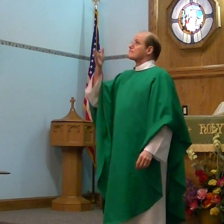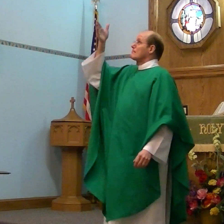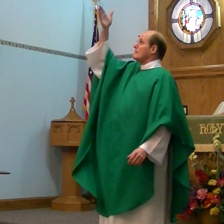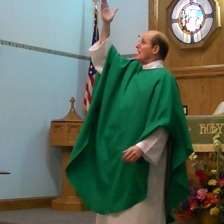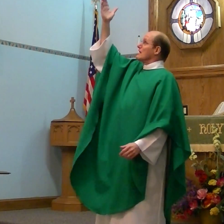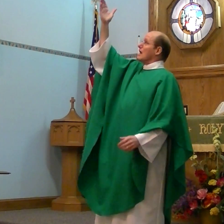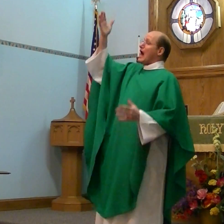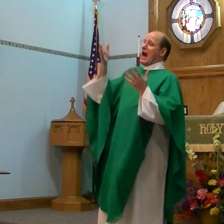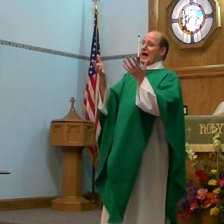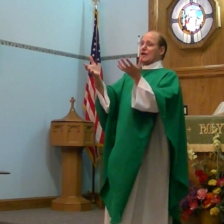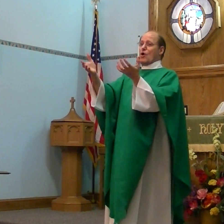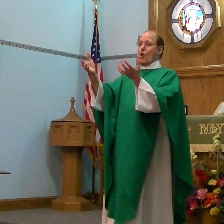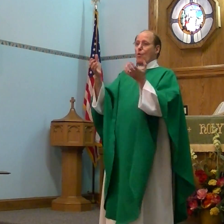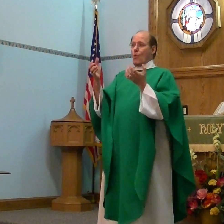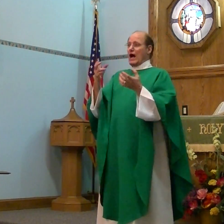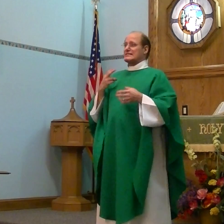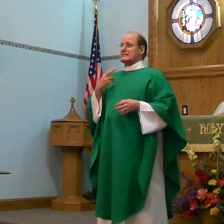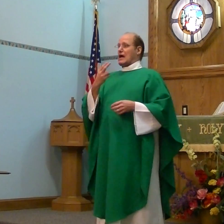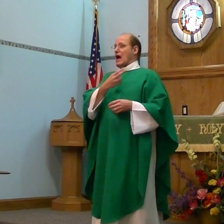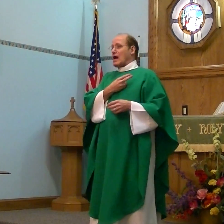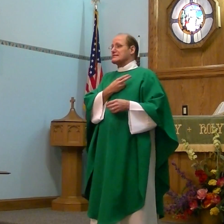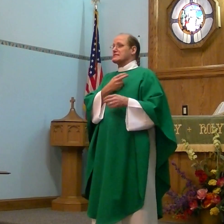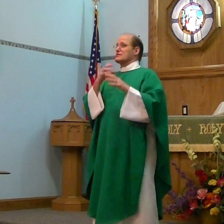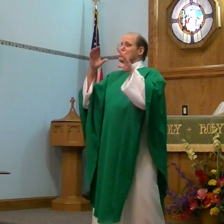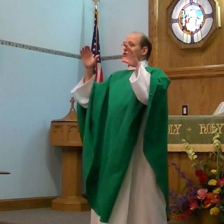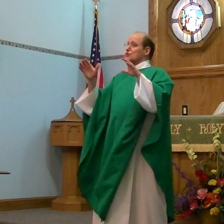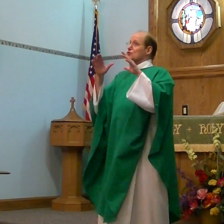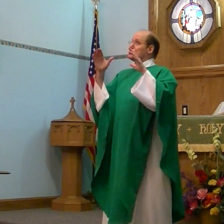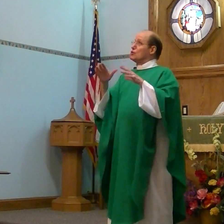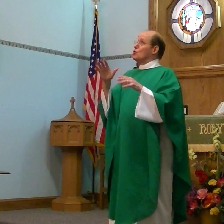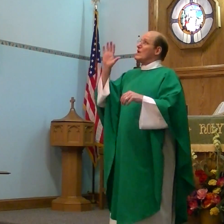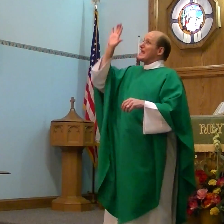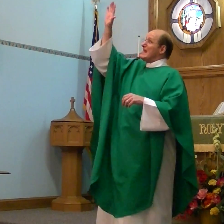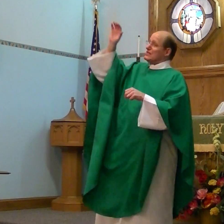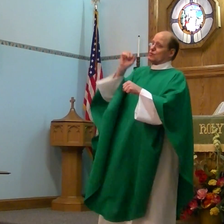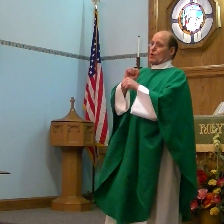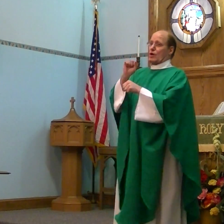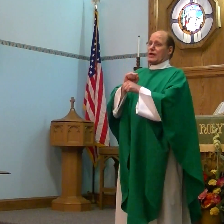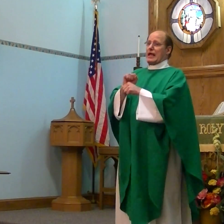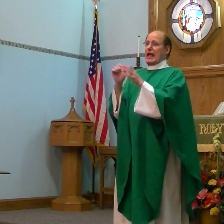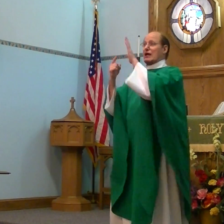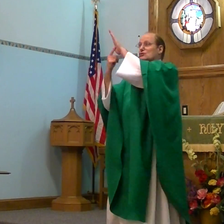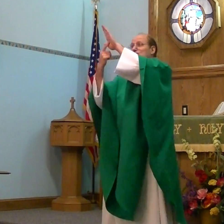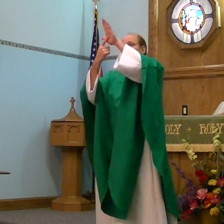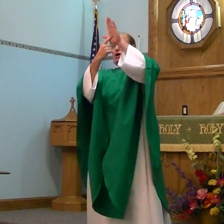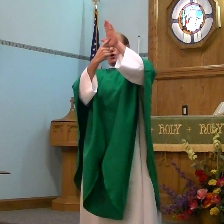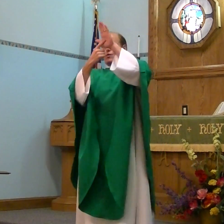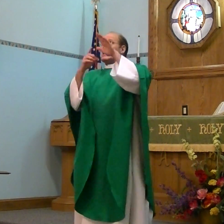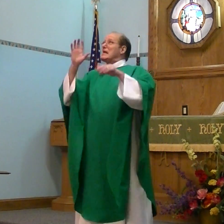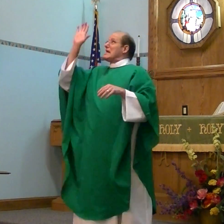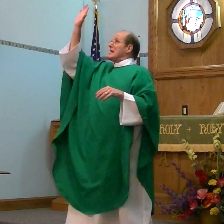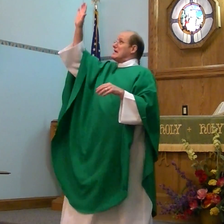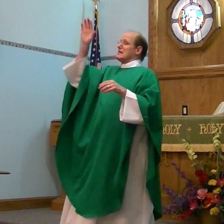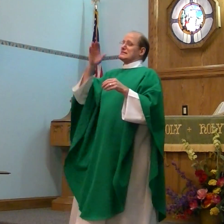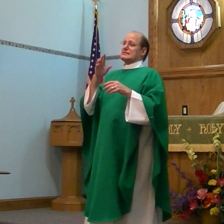God wants us to do his work and to show his